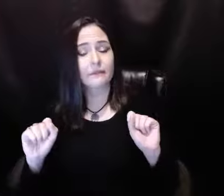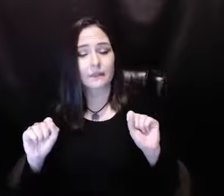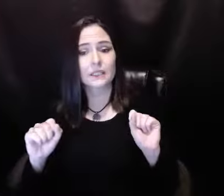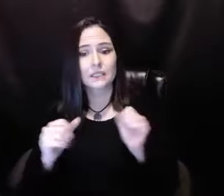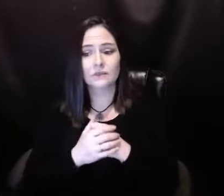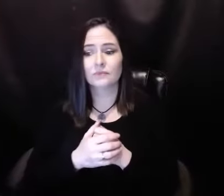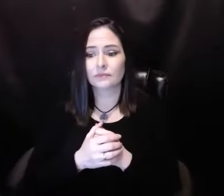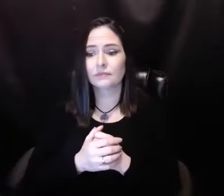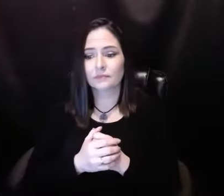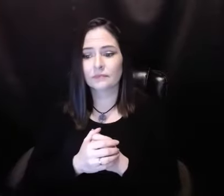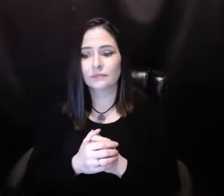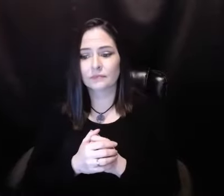I felt safe.